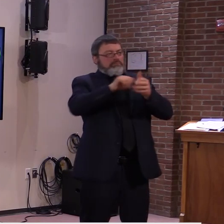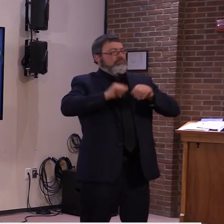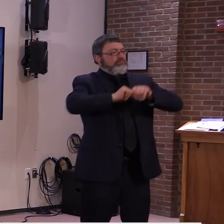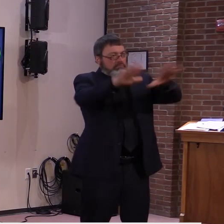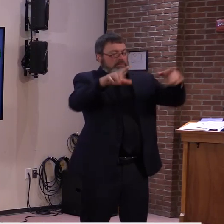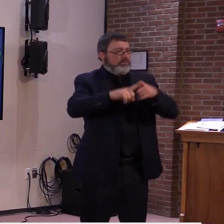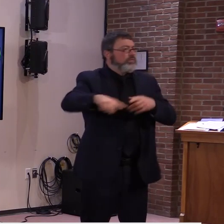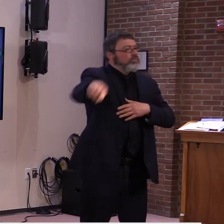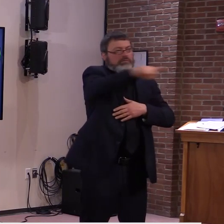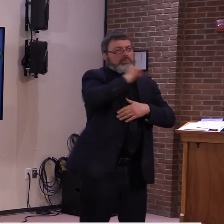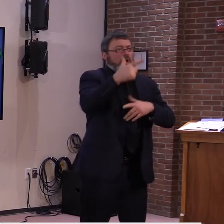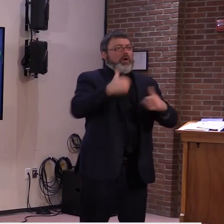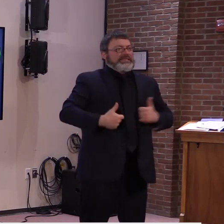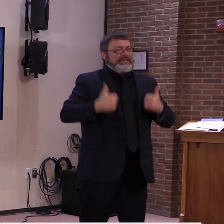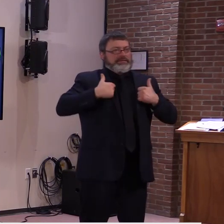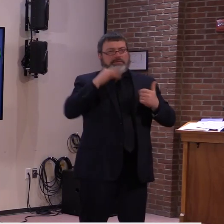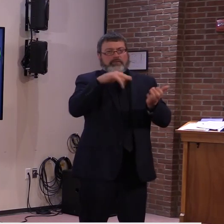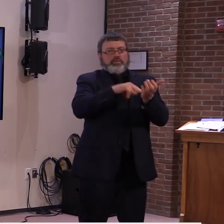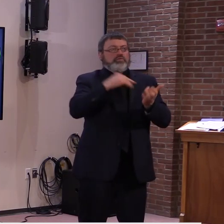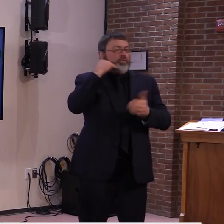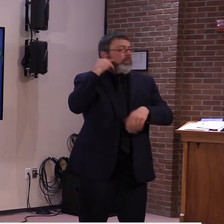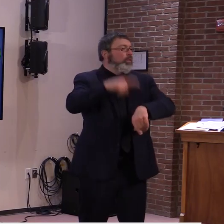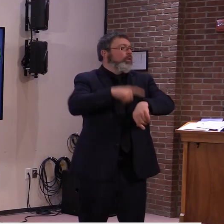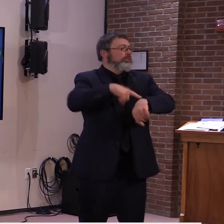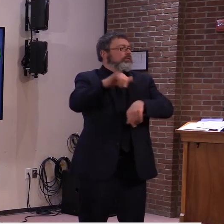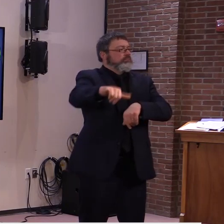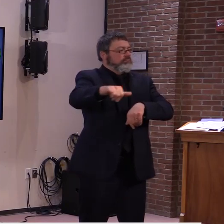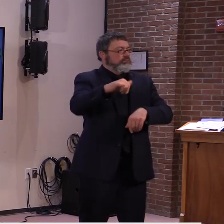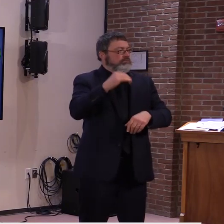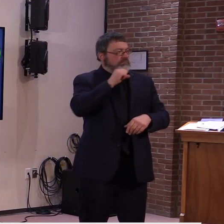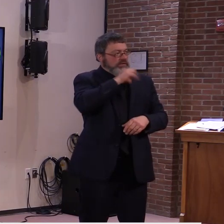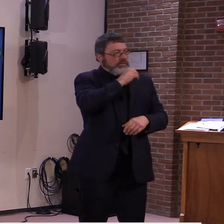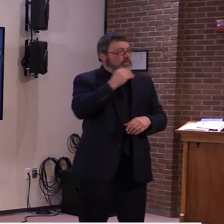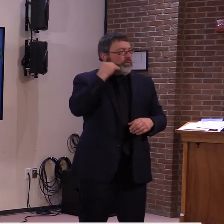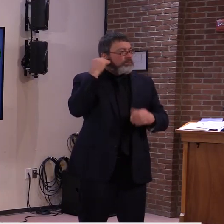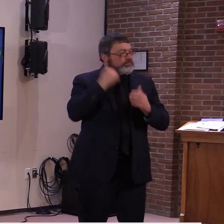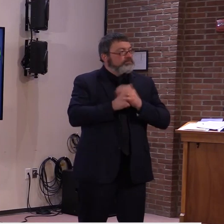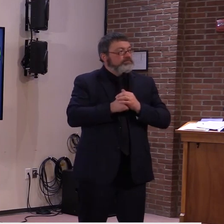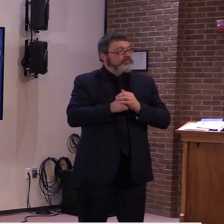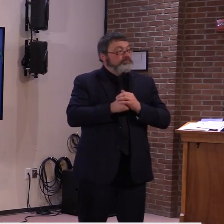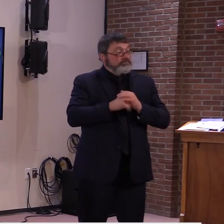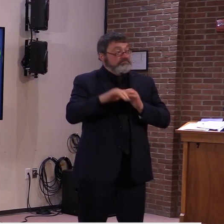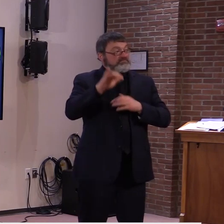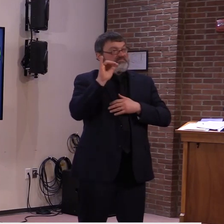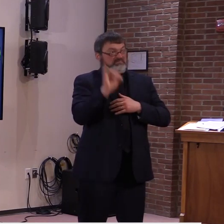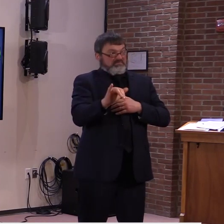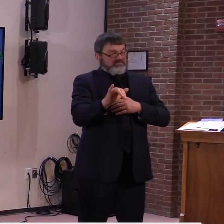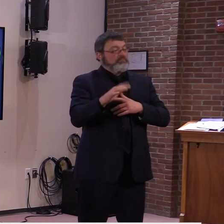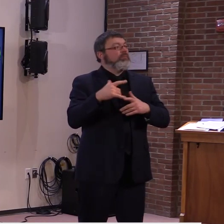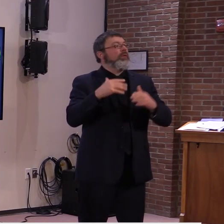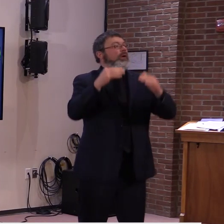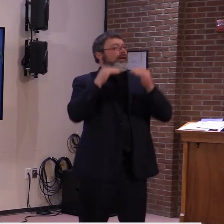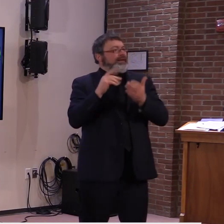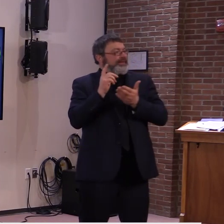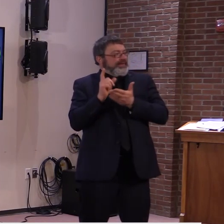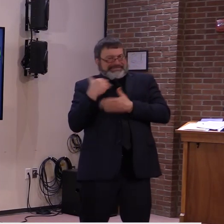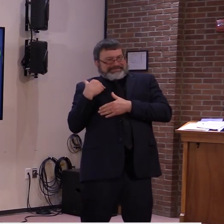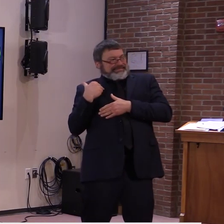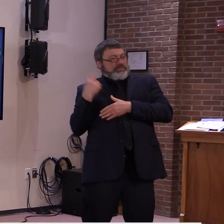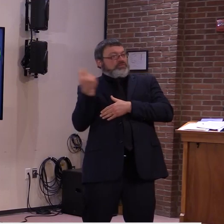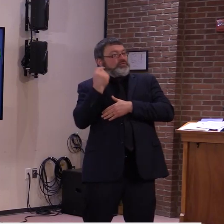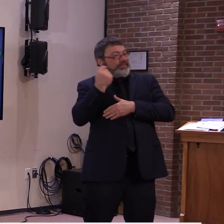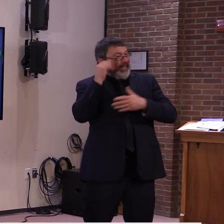As we discussed on Tuesday, contact tracing is a critical tool to mitigating and containing the spread